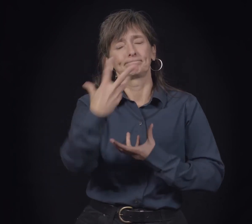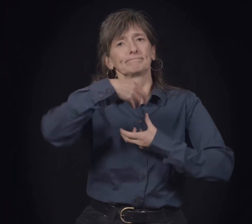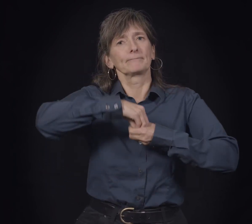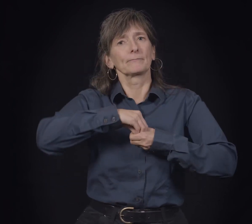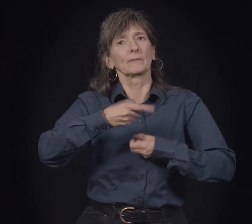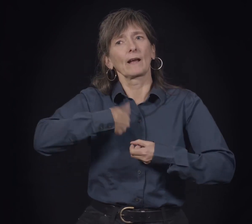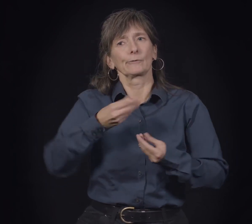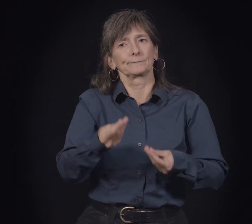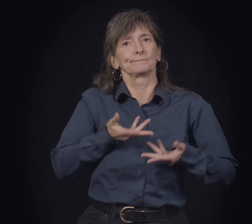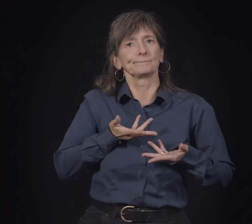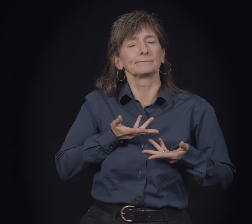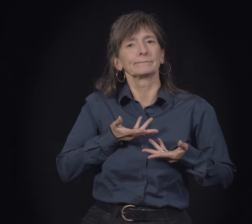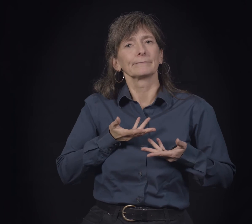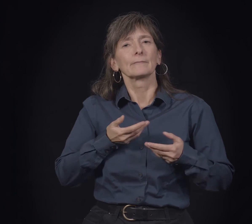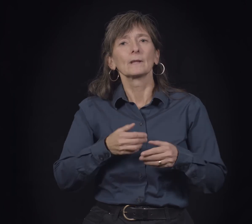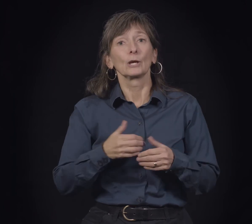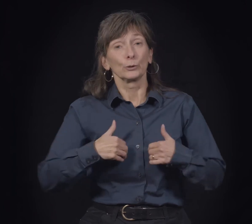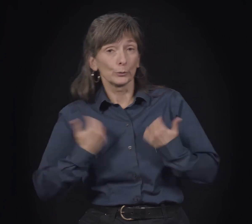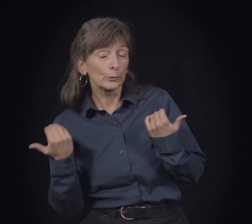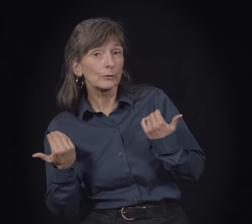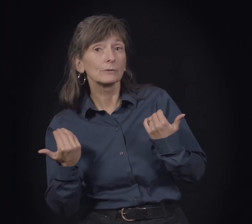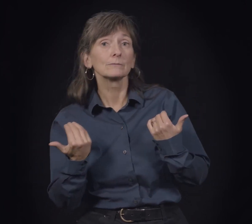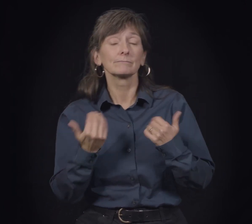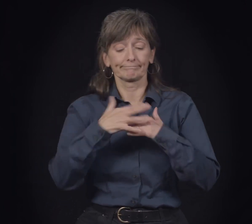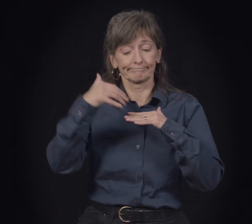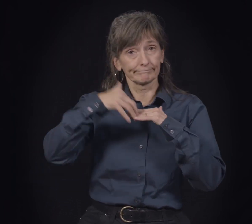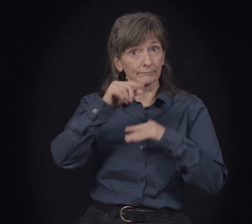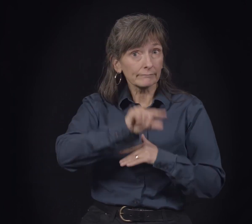feedback. Youth, Indigenous governments,